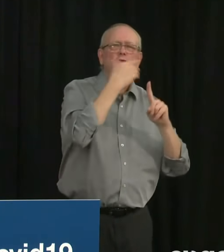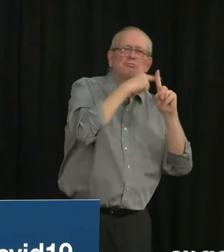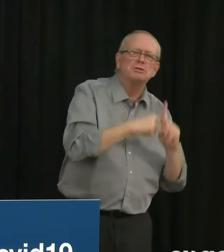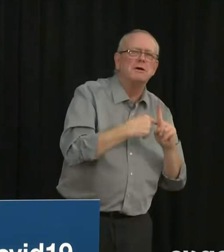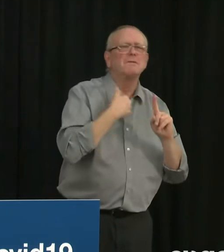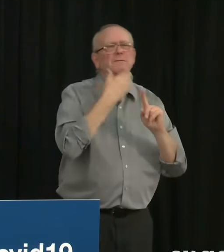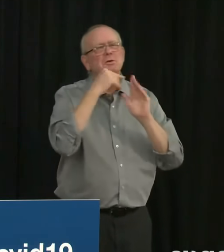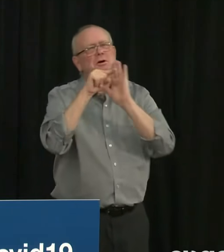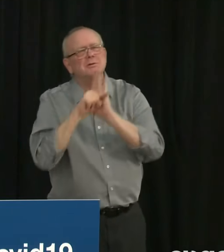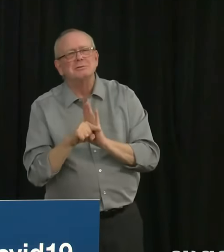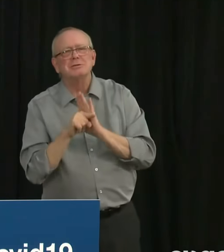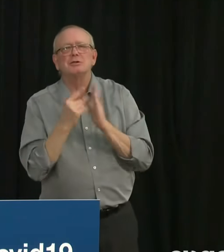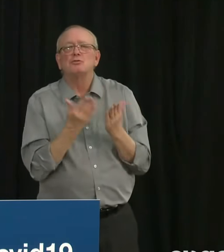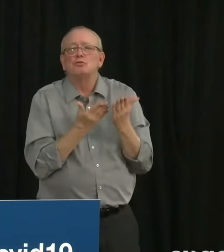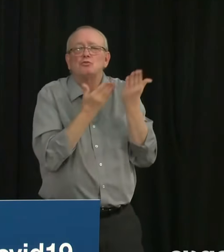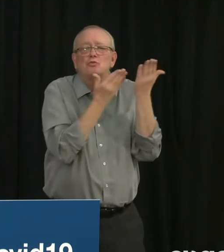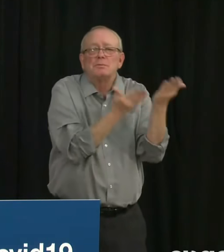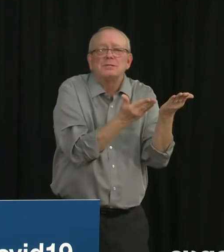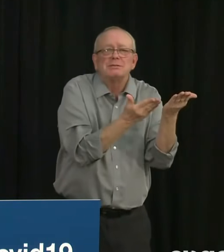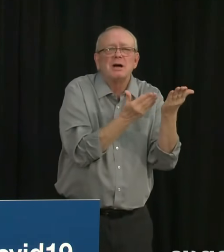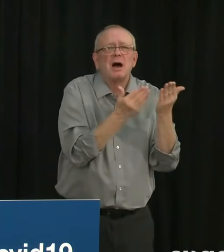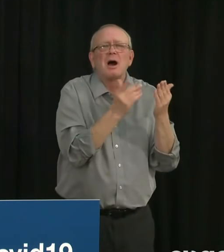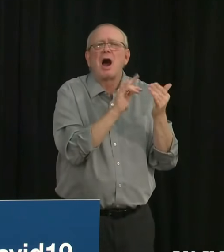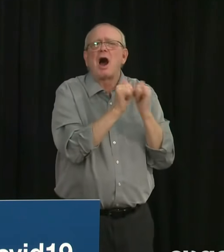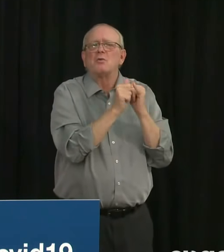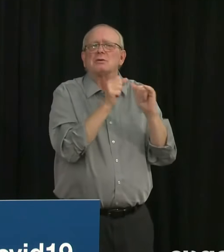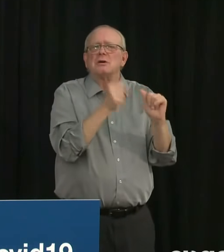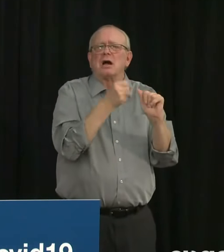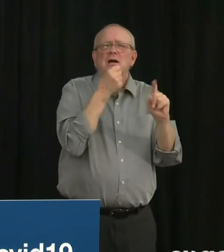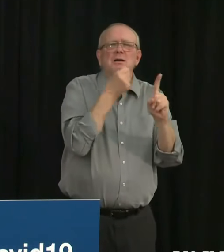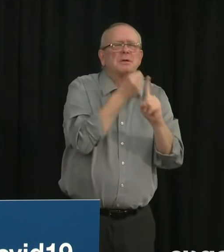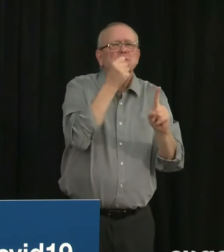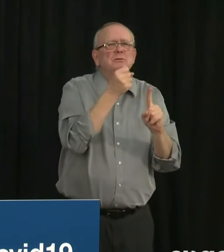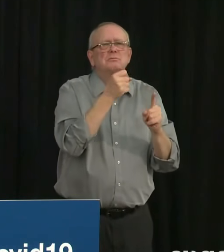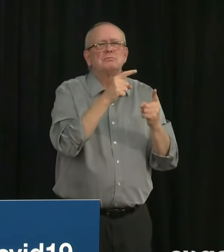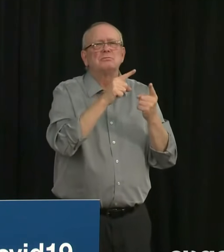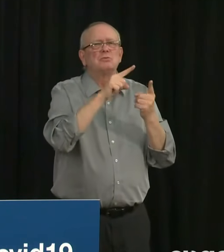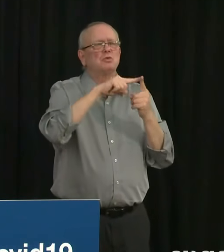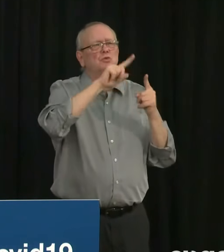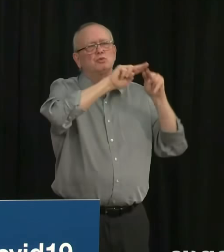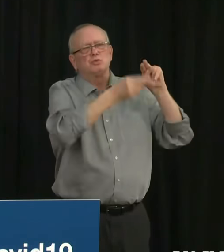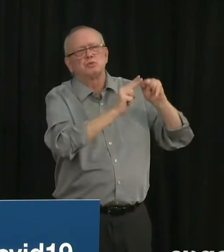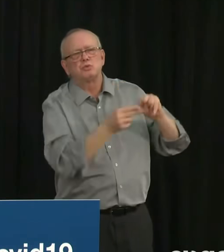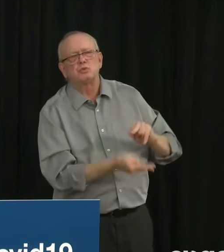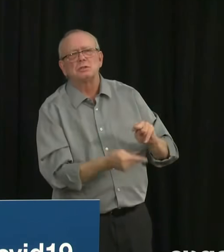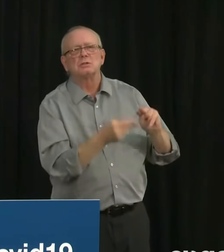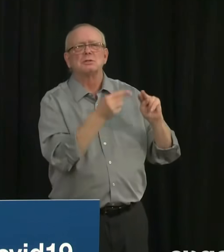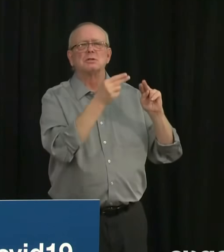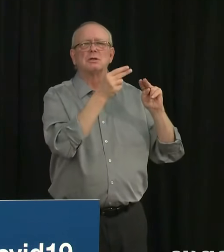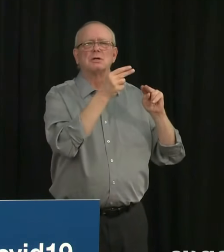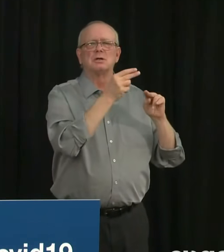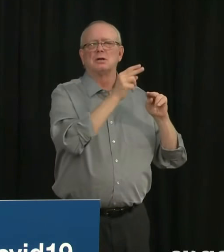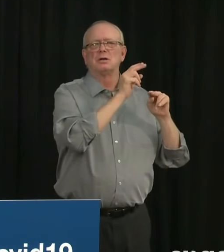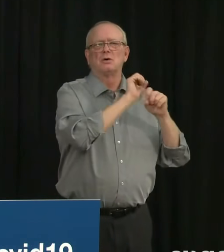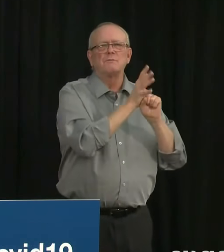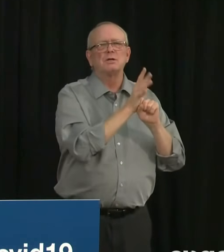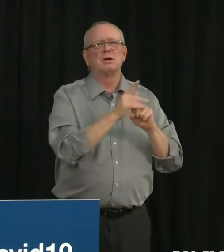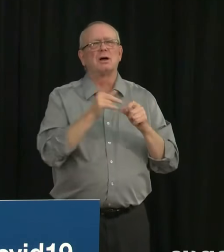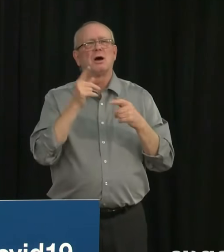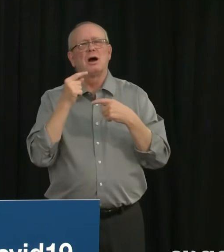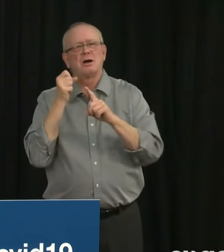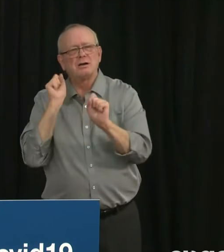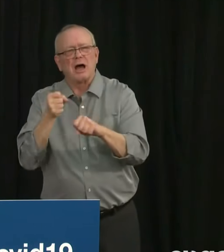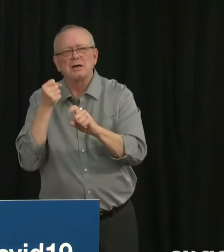to consider the impact on COVID-19, as well as the impact that the measures have on other aspects of Albertans'